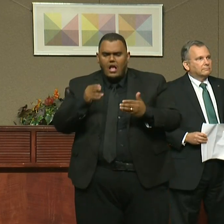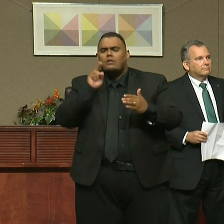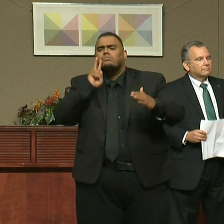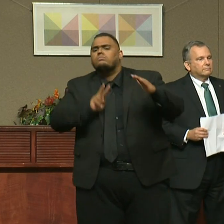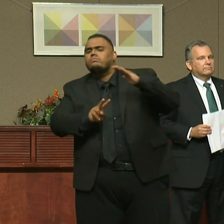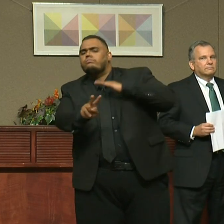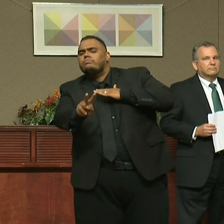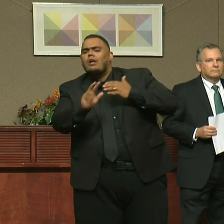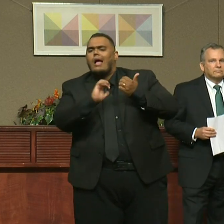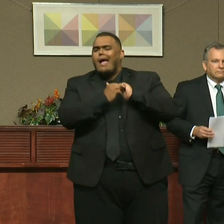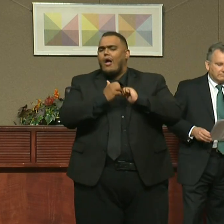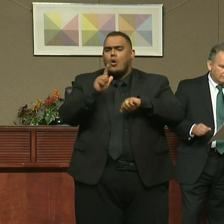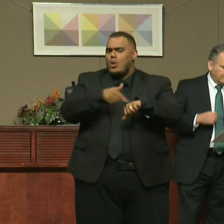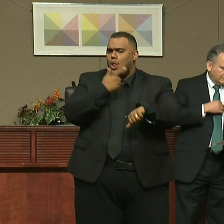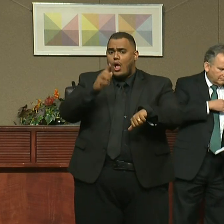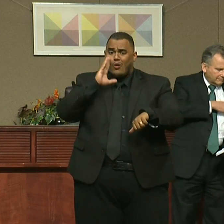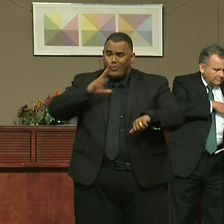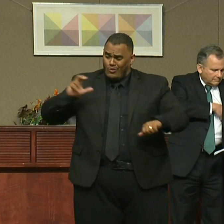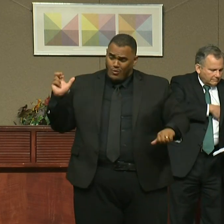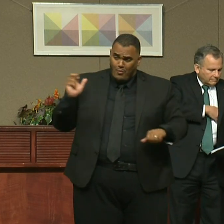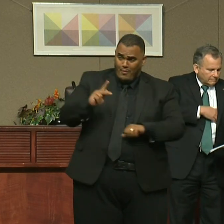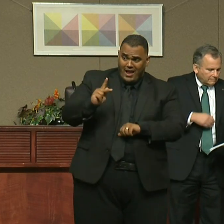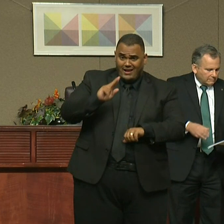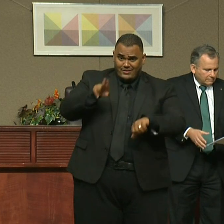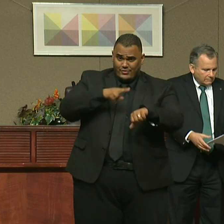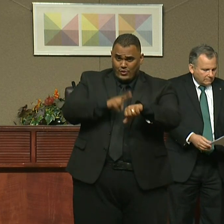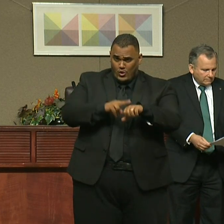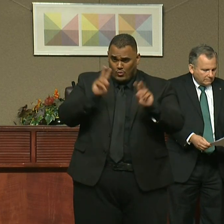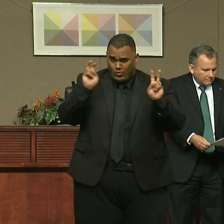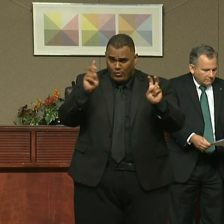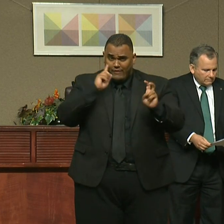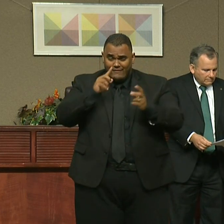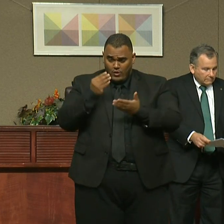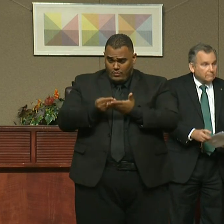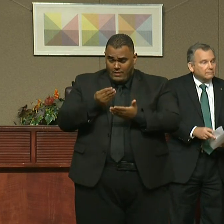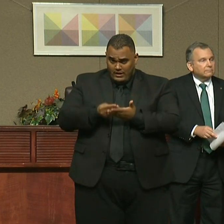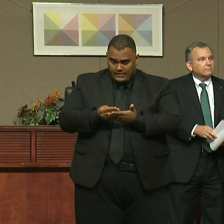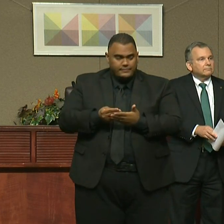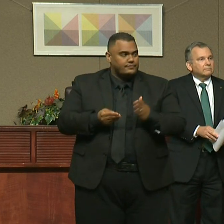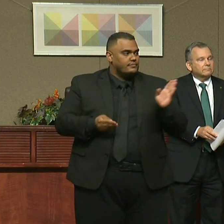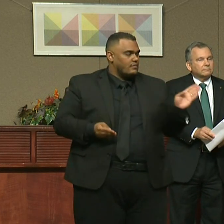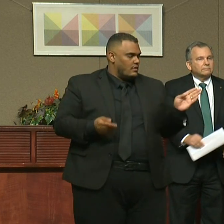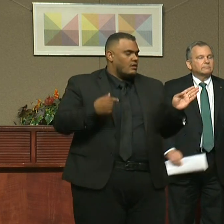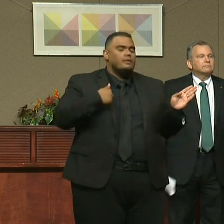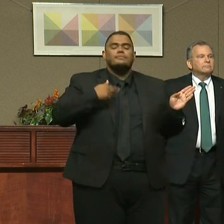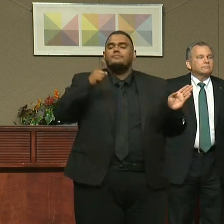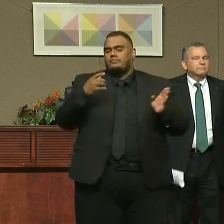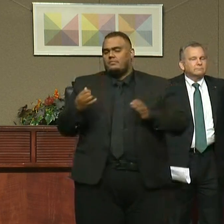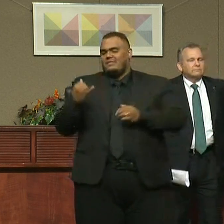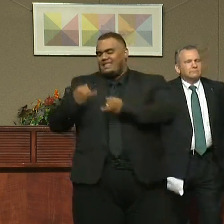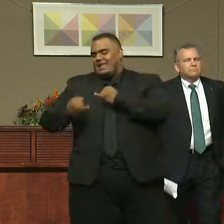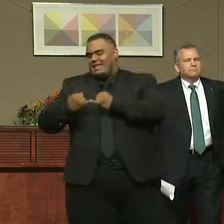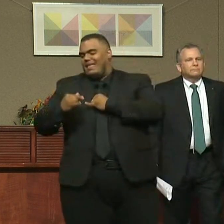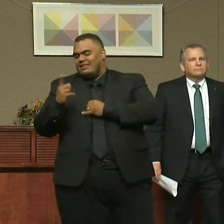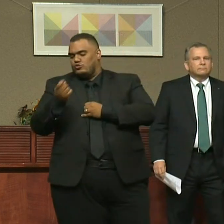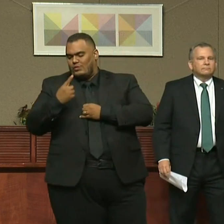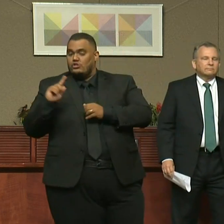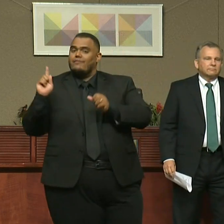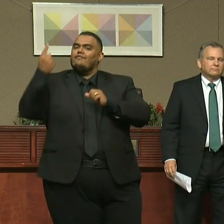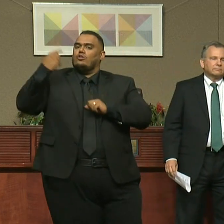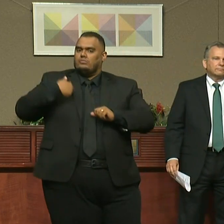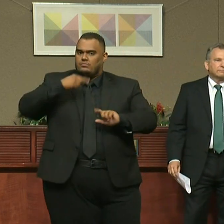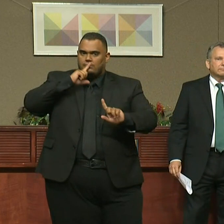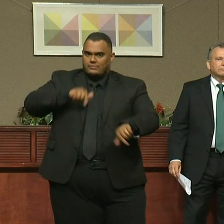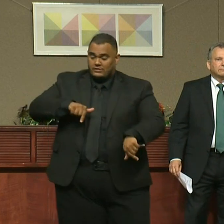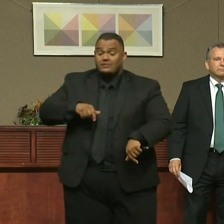of normal with those TDT revenues? So I'll take the first or the last question first. Yes, we